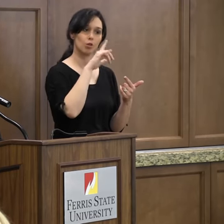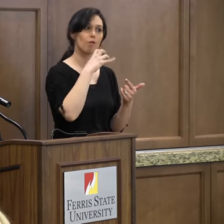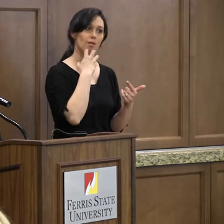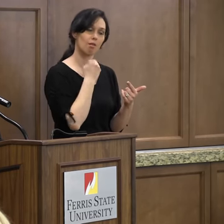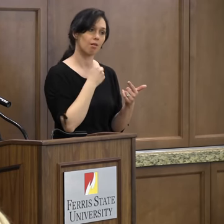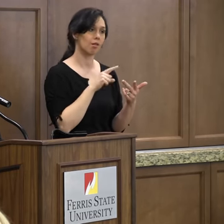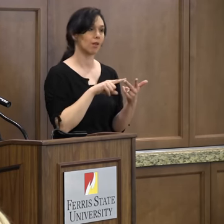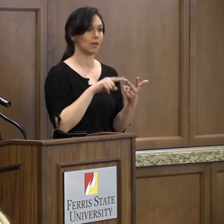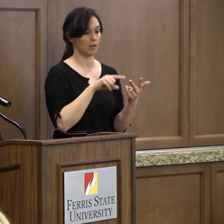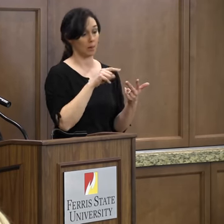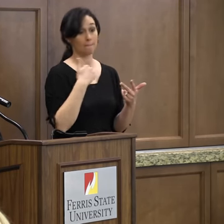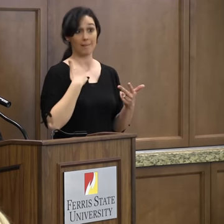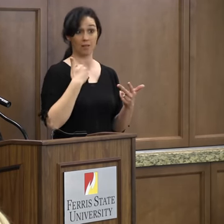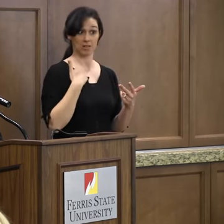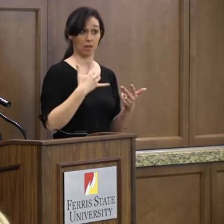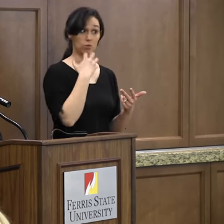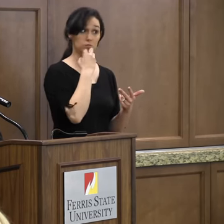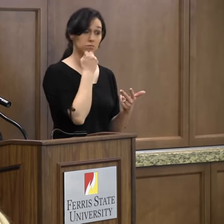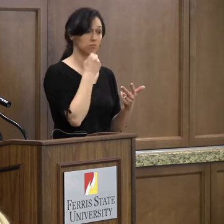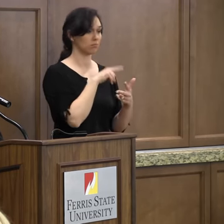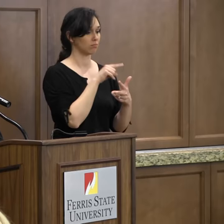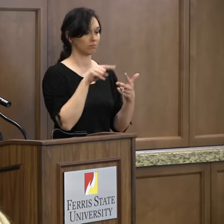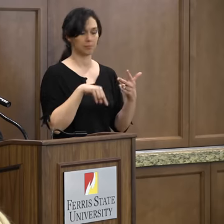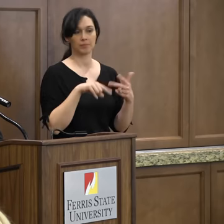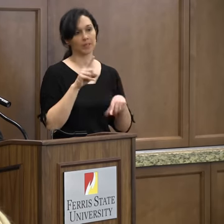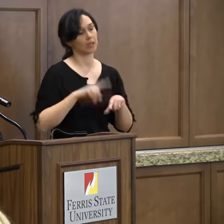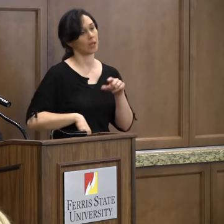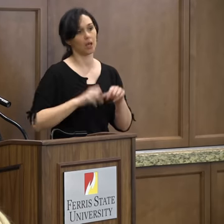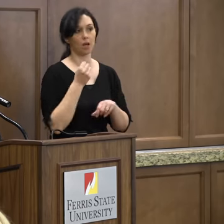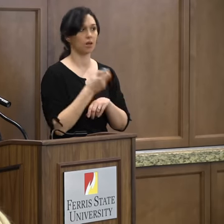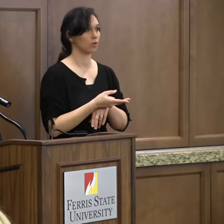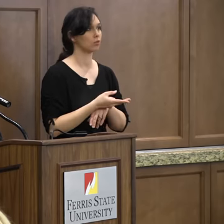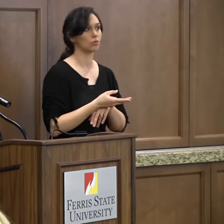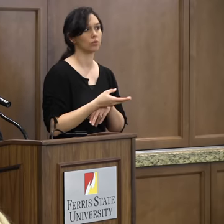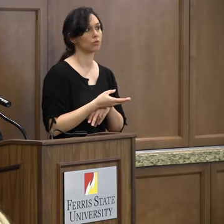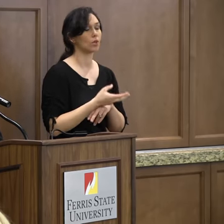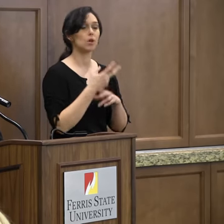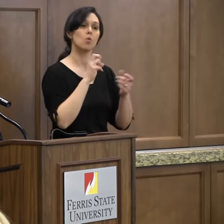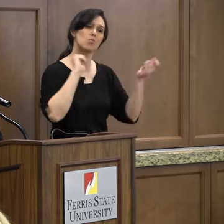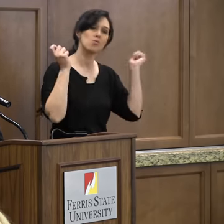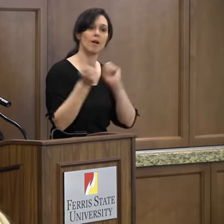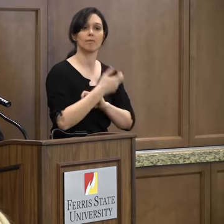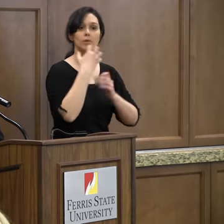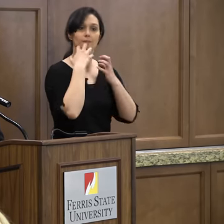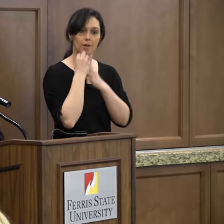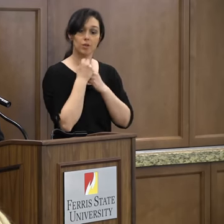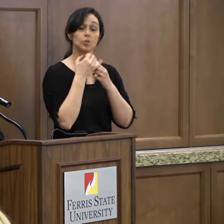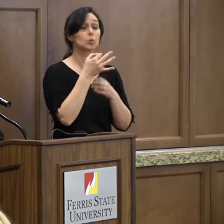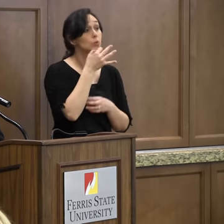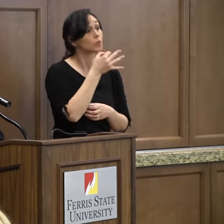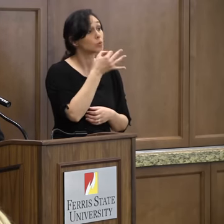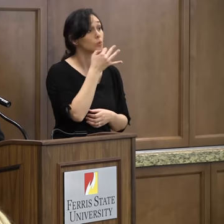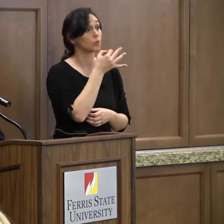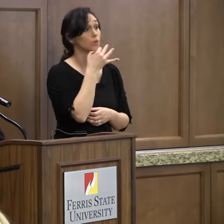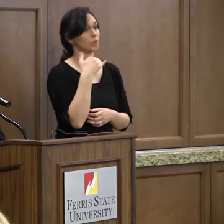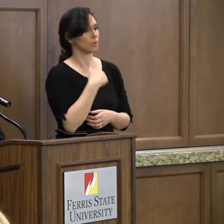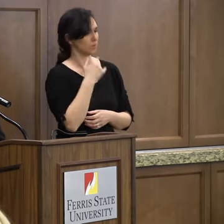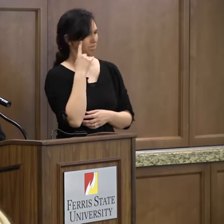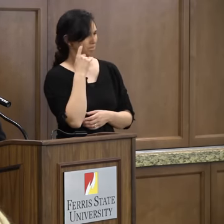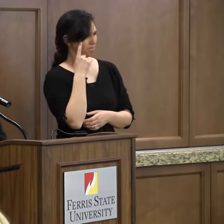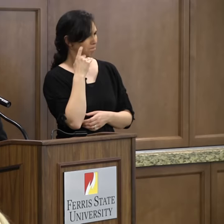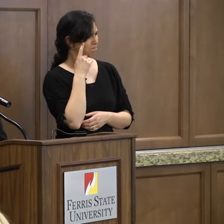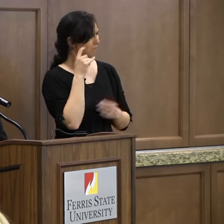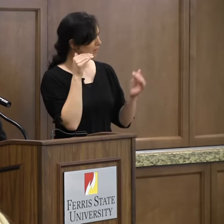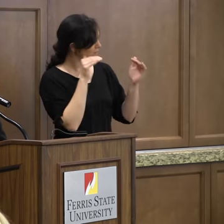are incapable of being conquered. A true revolution of values will soon cause us to question the fairness